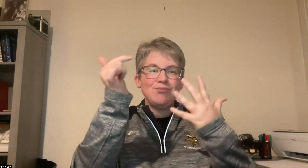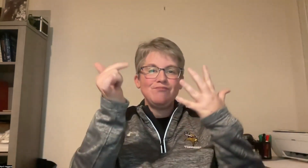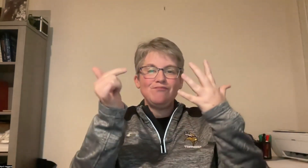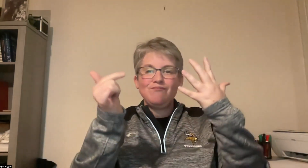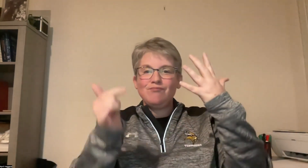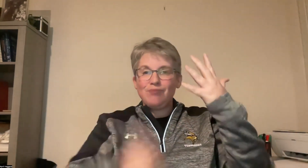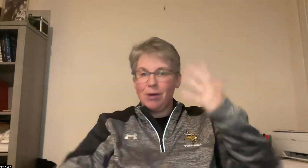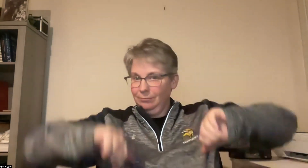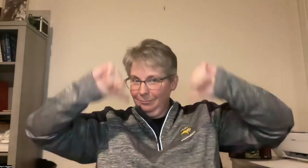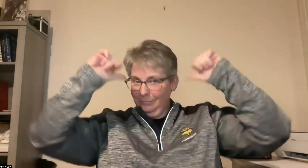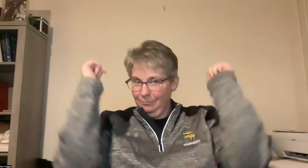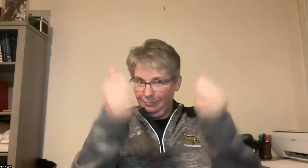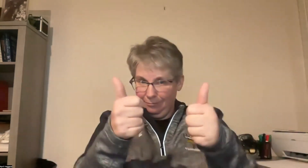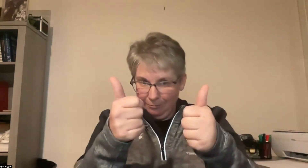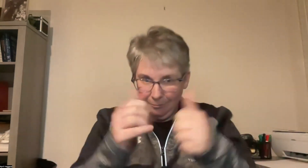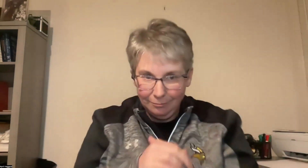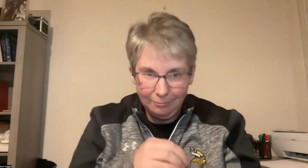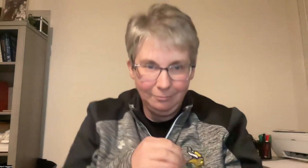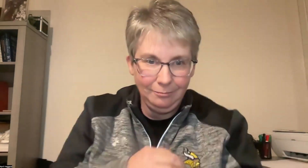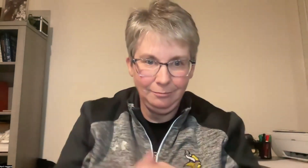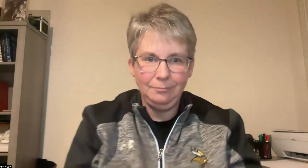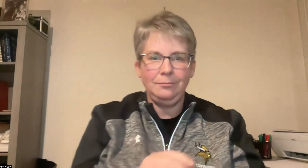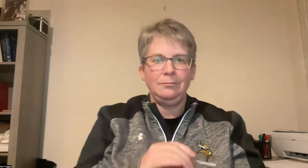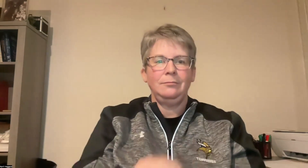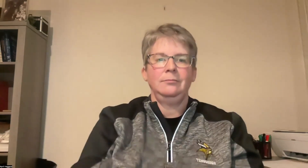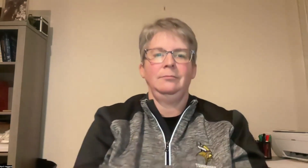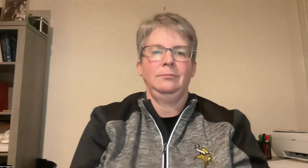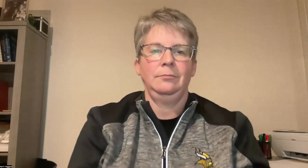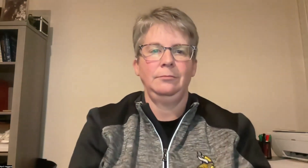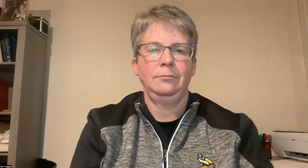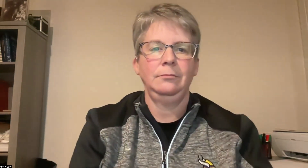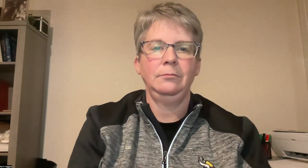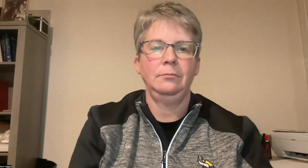And just chill, relax, have a great We'll time. see you soon. Don't forget,